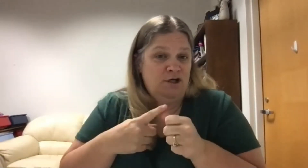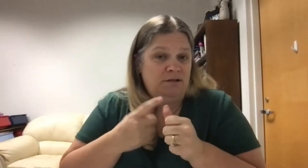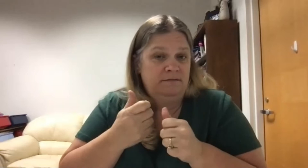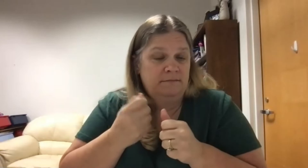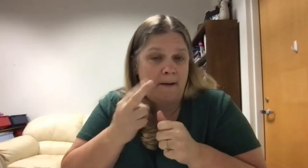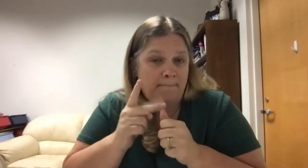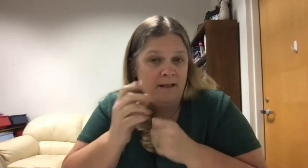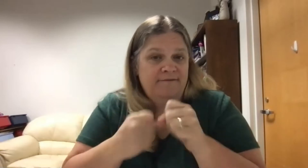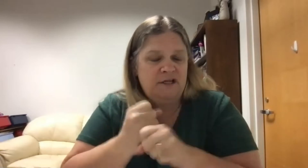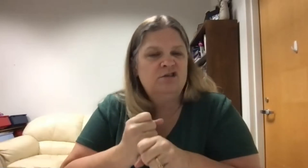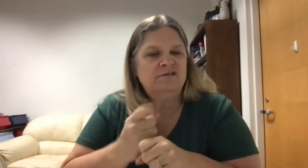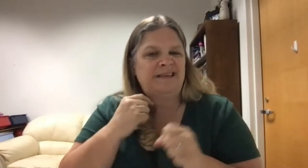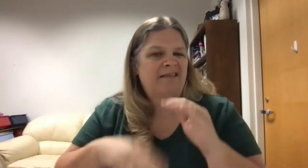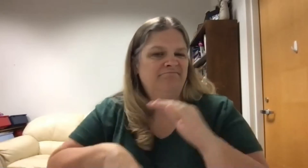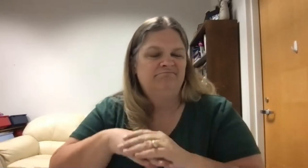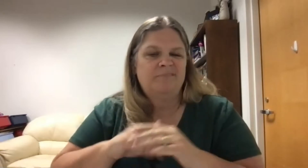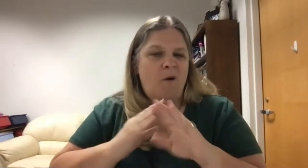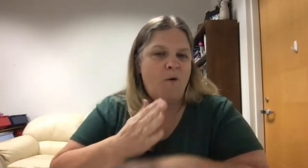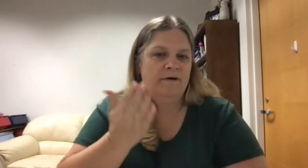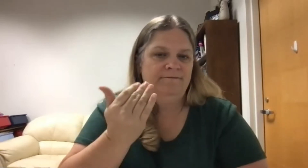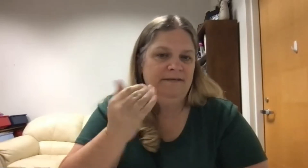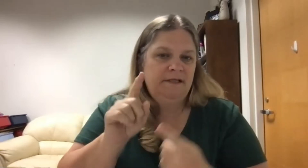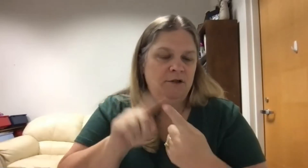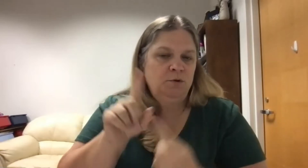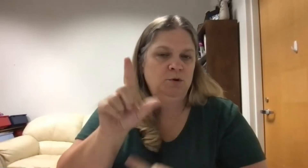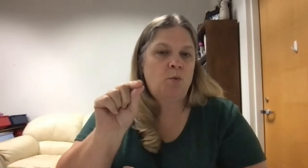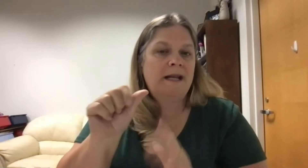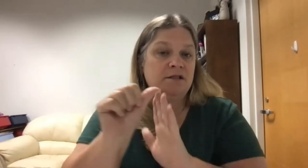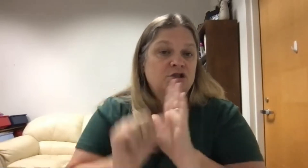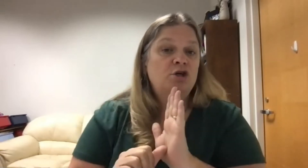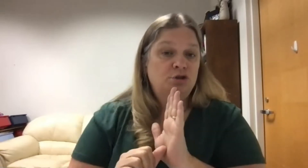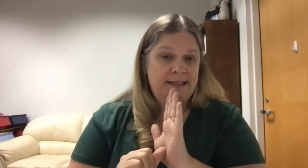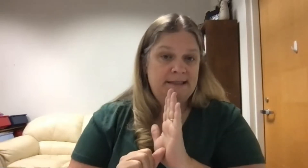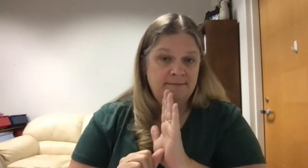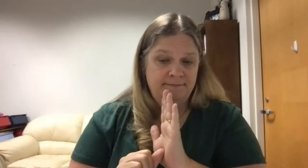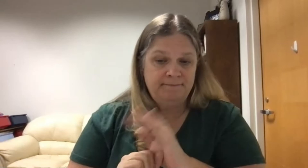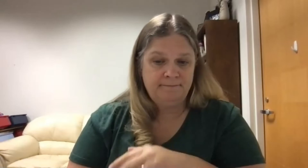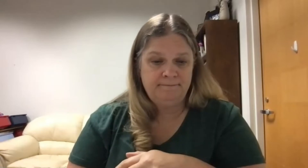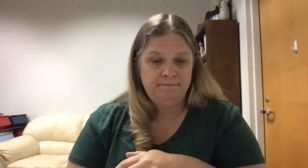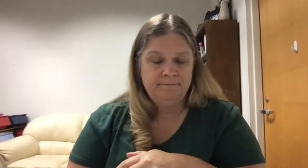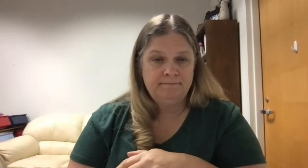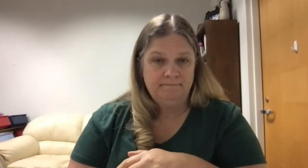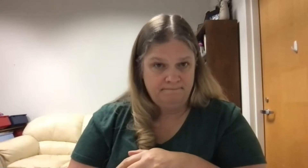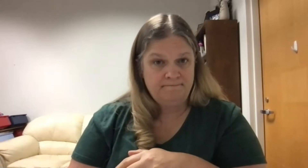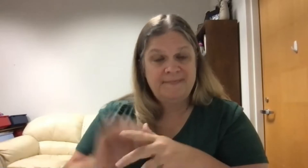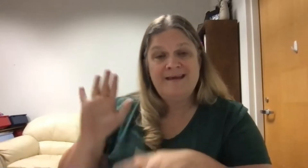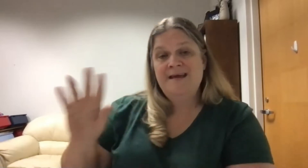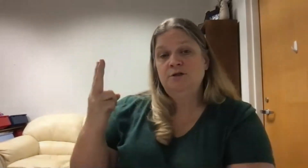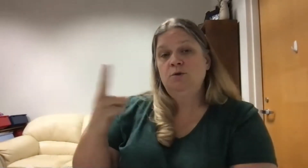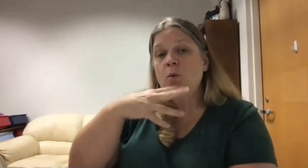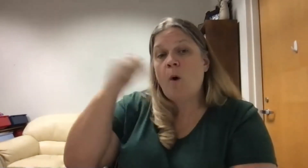In his little tiny life, within the first couple years, he had over 15 to 20 surgeries.